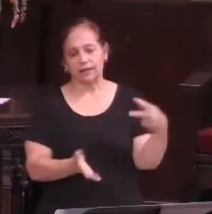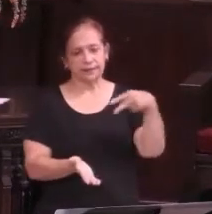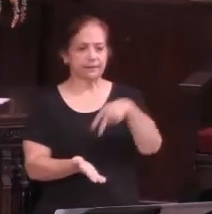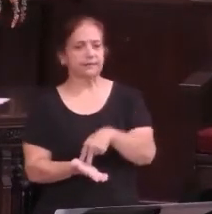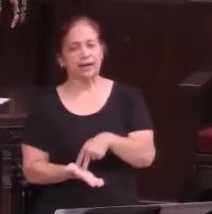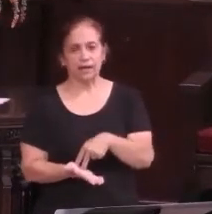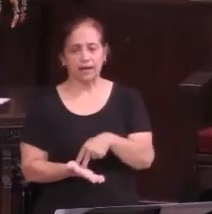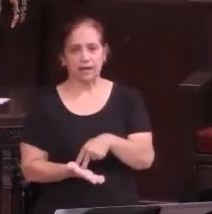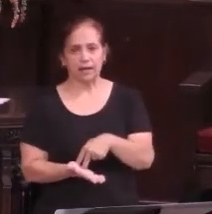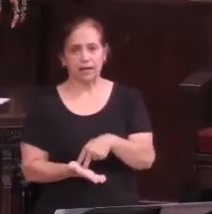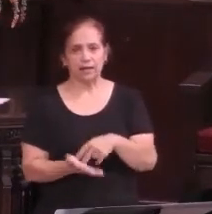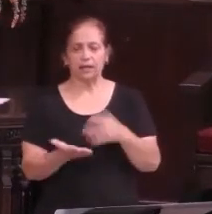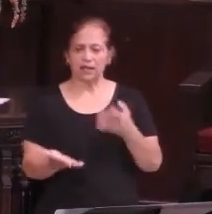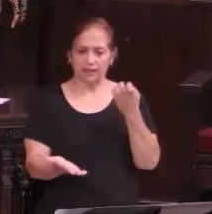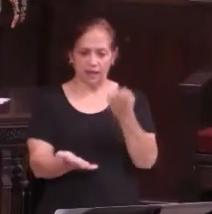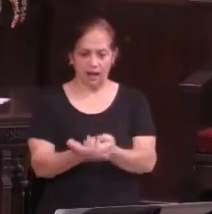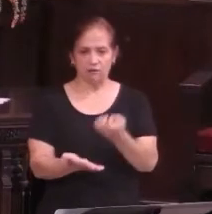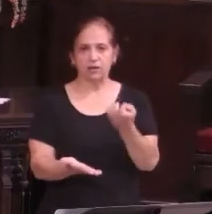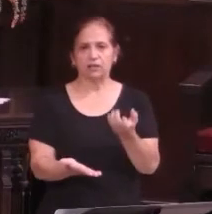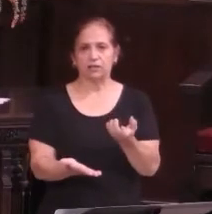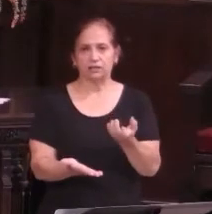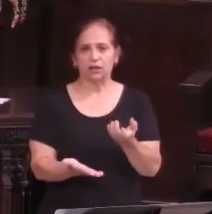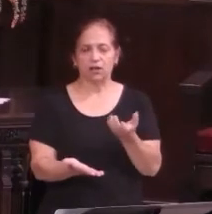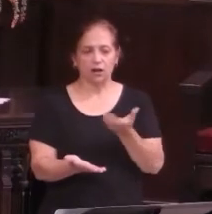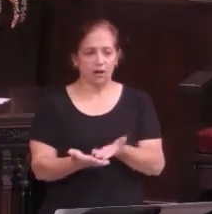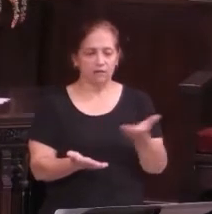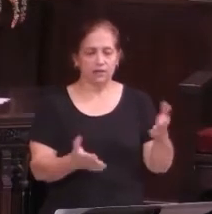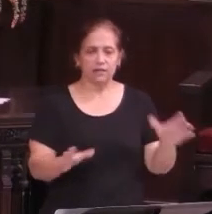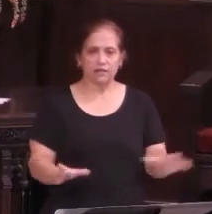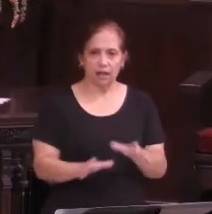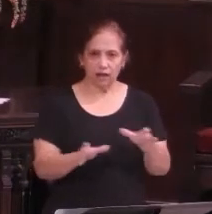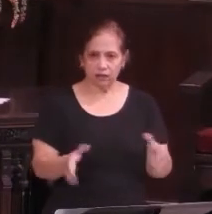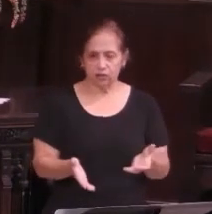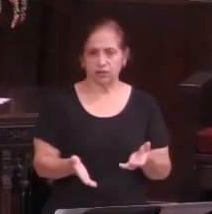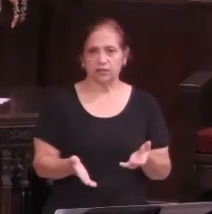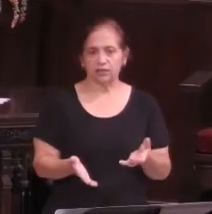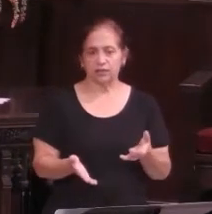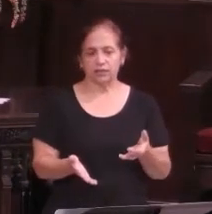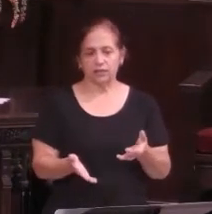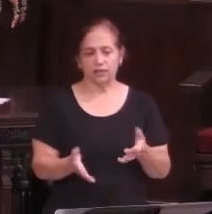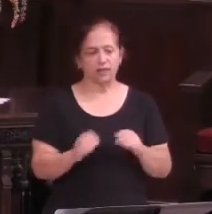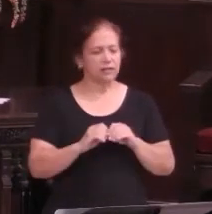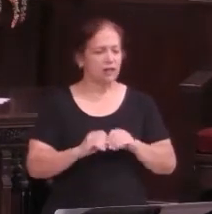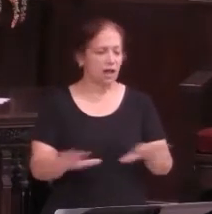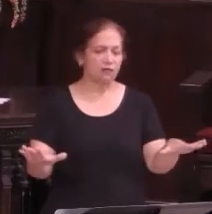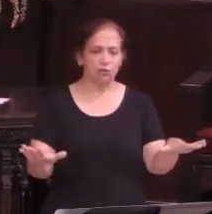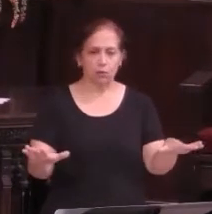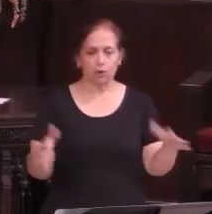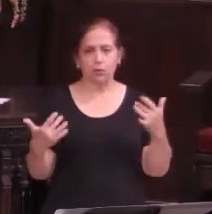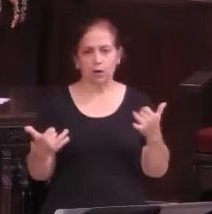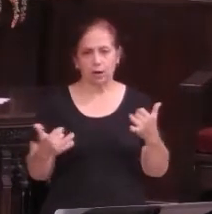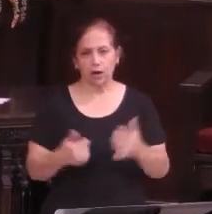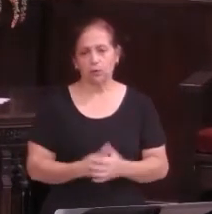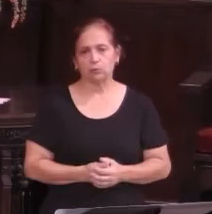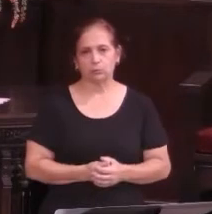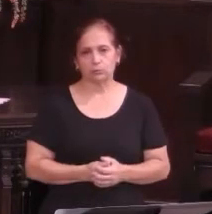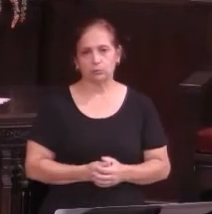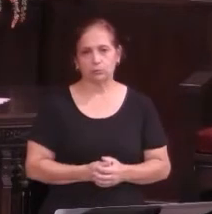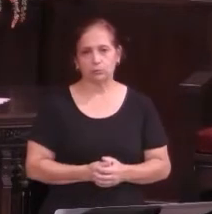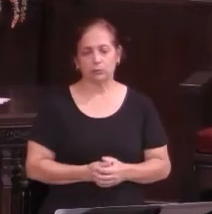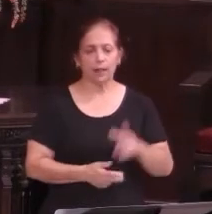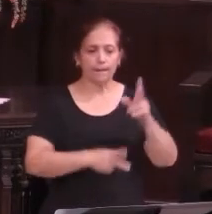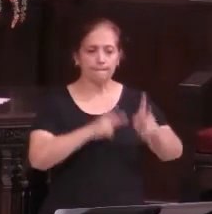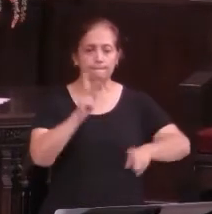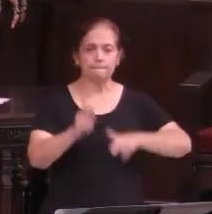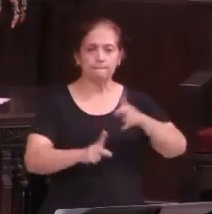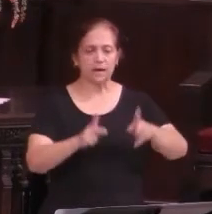standing up. The evidence of these actions is everywhere right now.